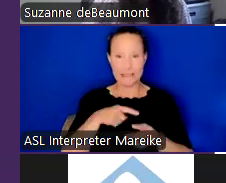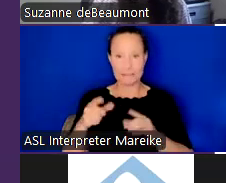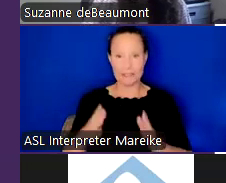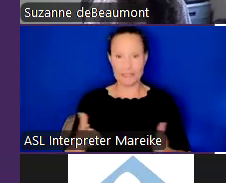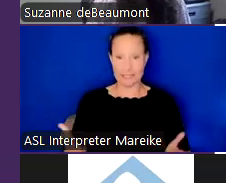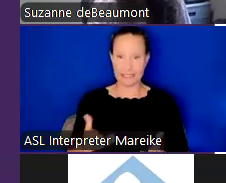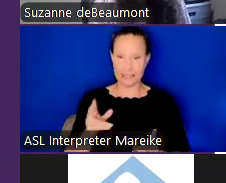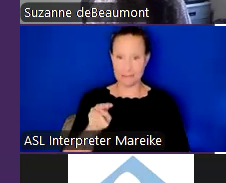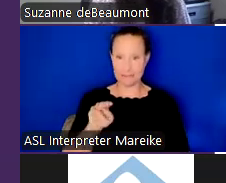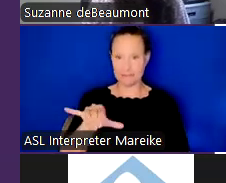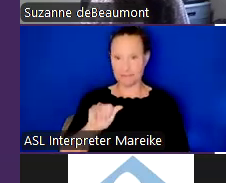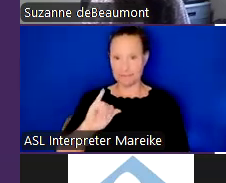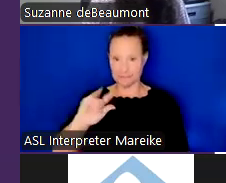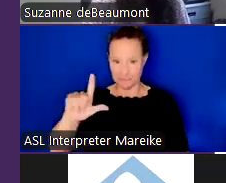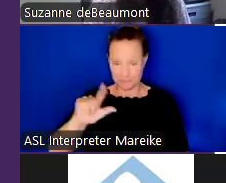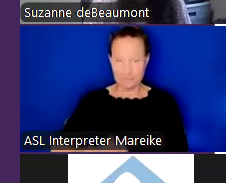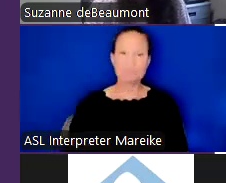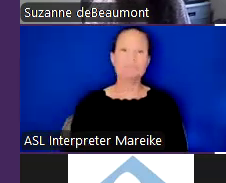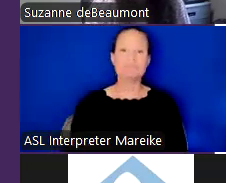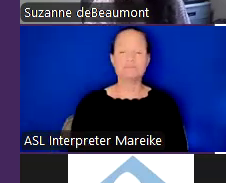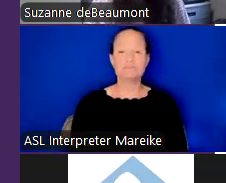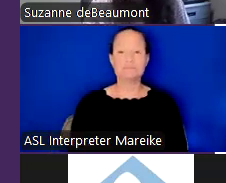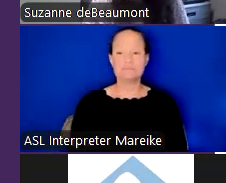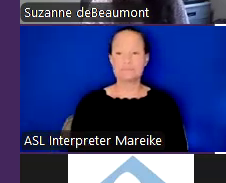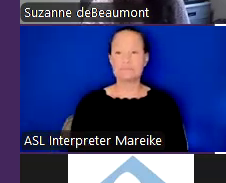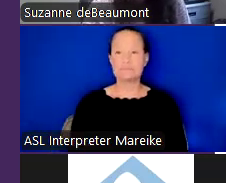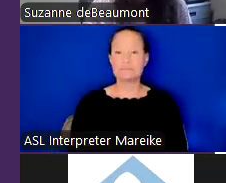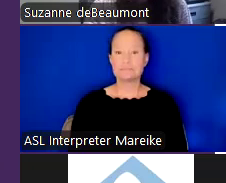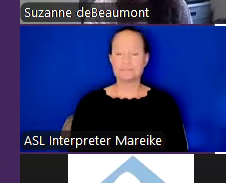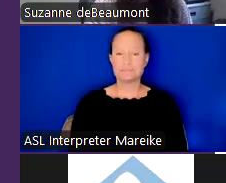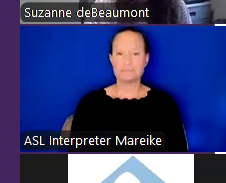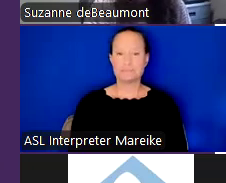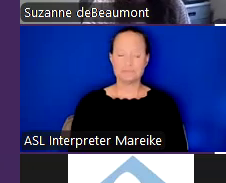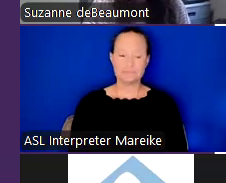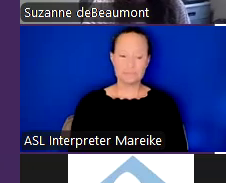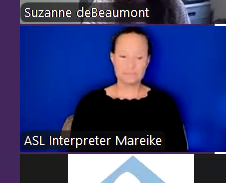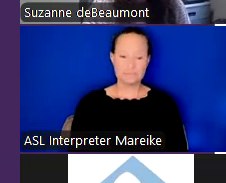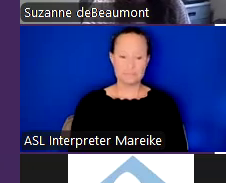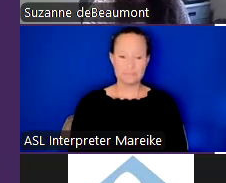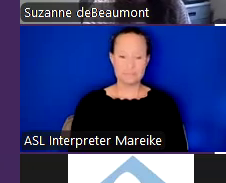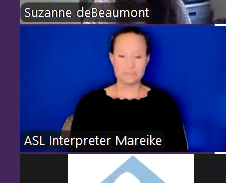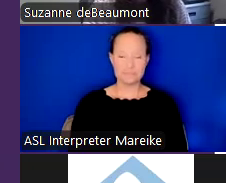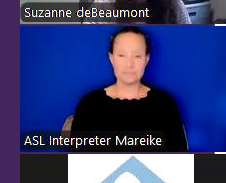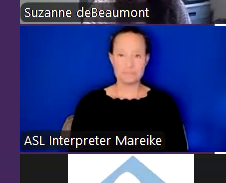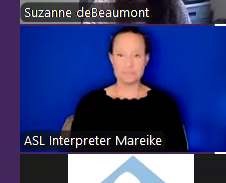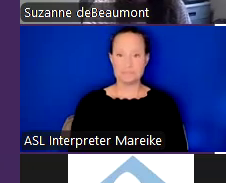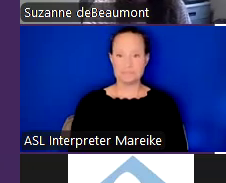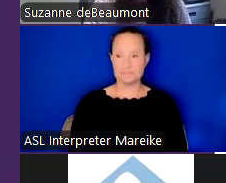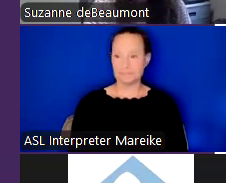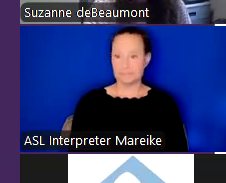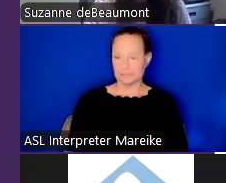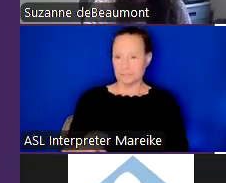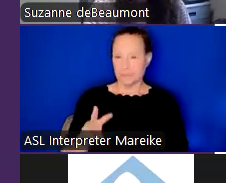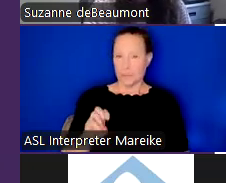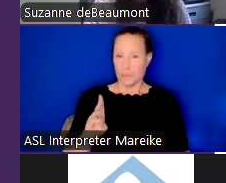York Association on Independent Living, or NIAL, NYAIL, as we're doing the webinar